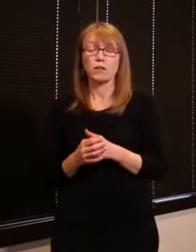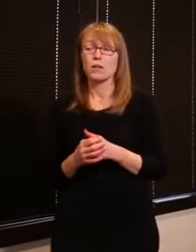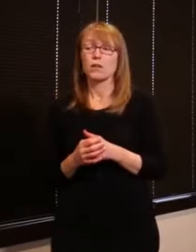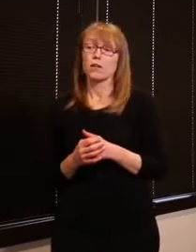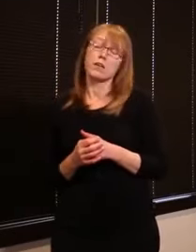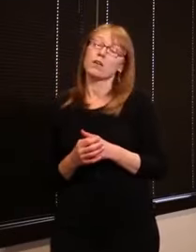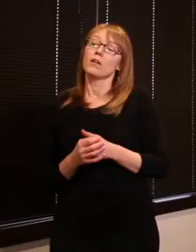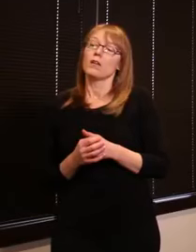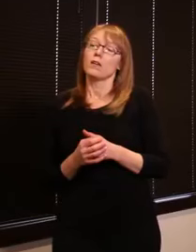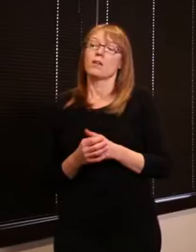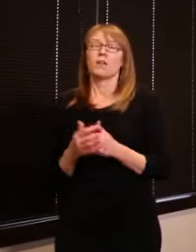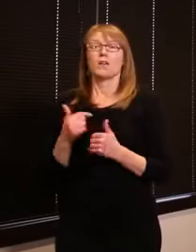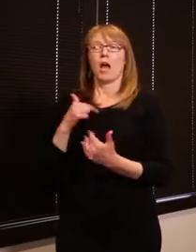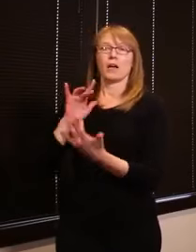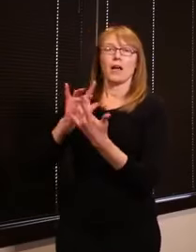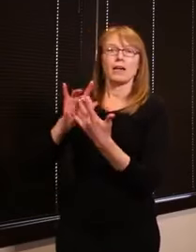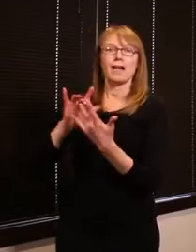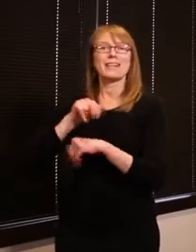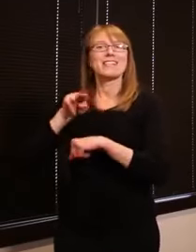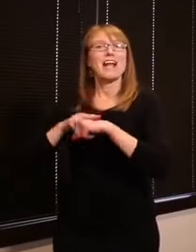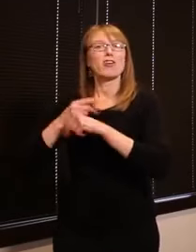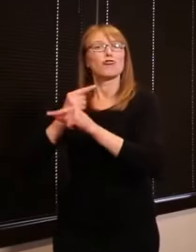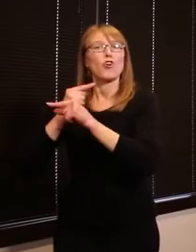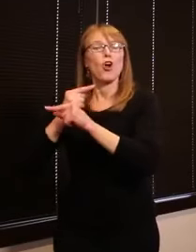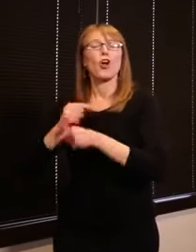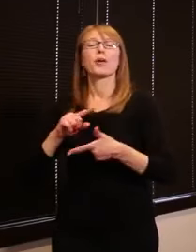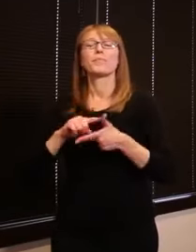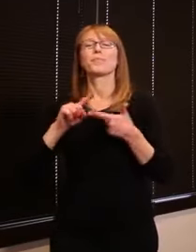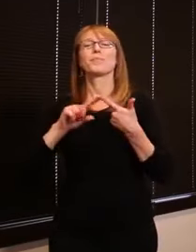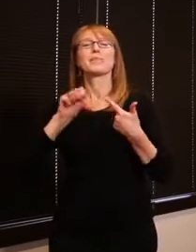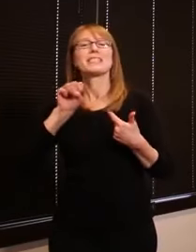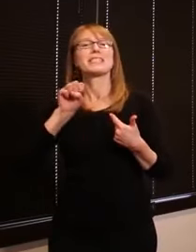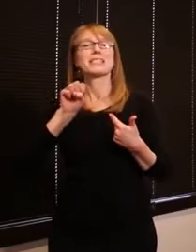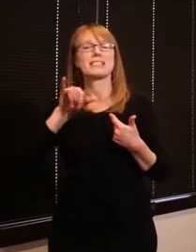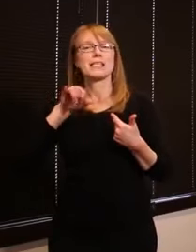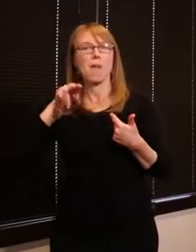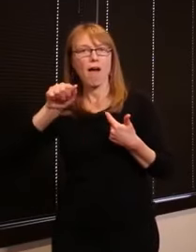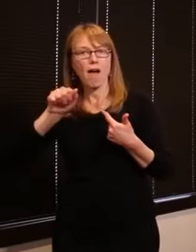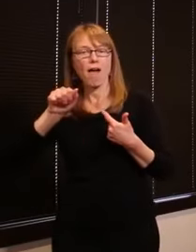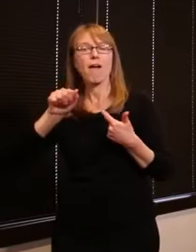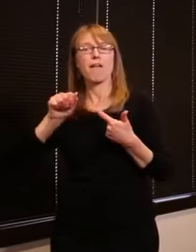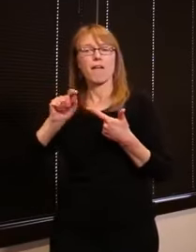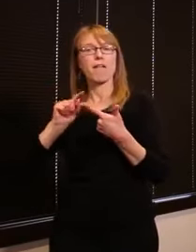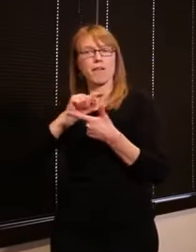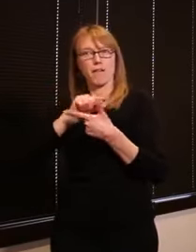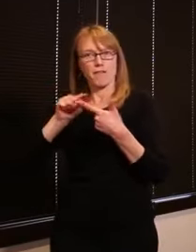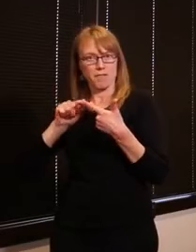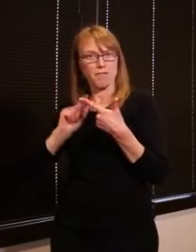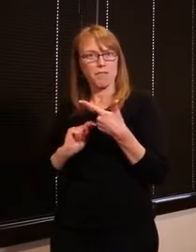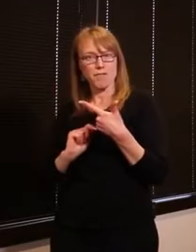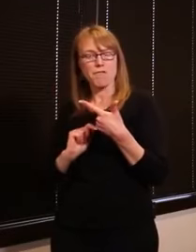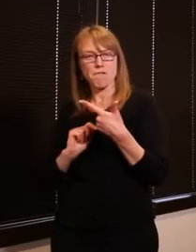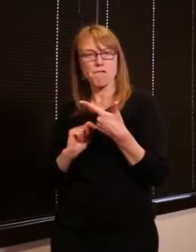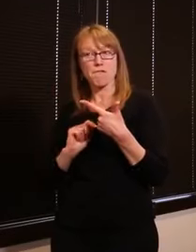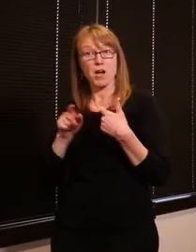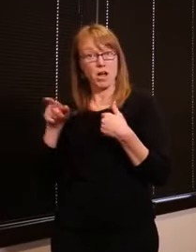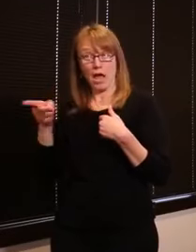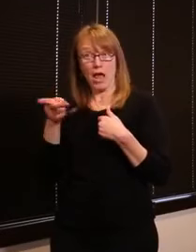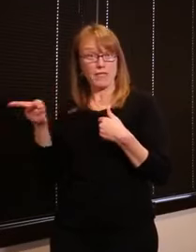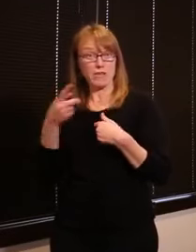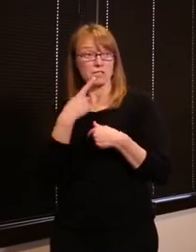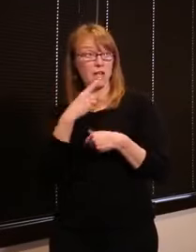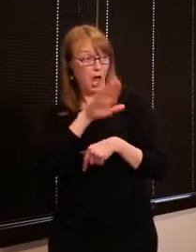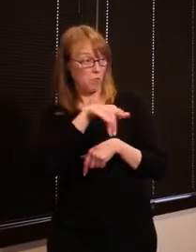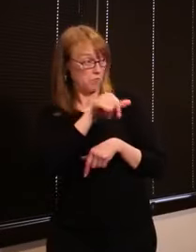National Guard and SEMA, and they certainly have said if you need them, please contact us